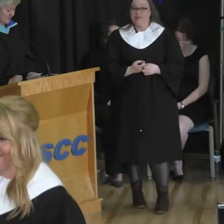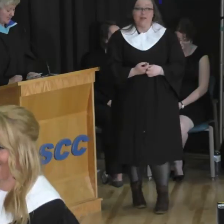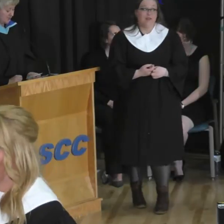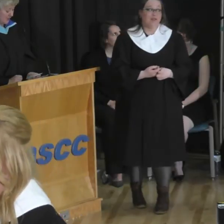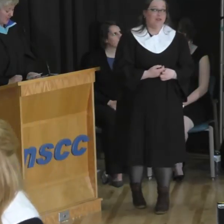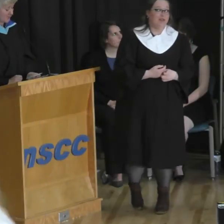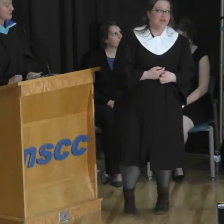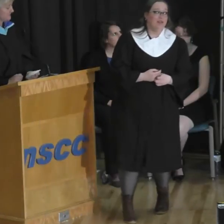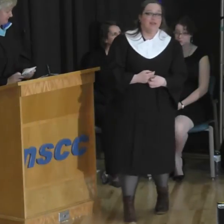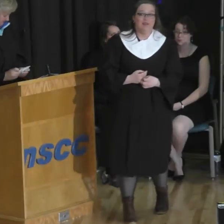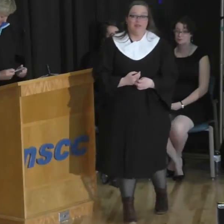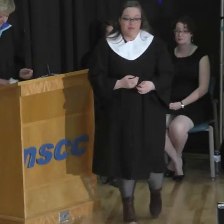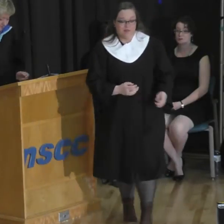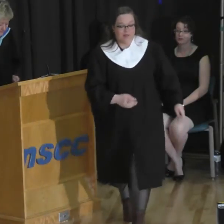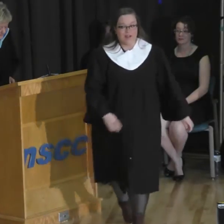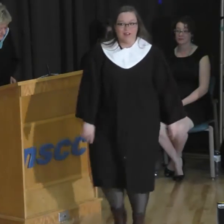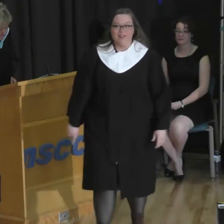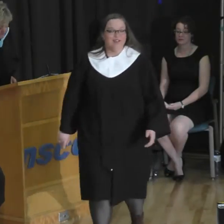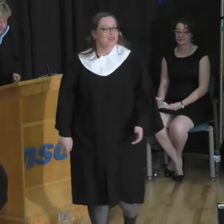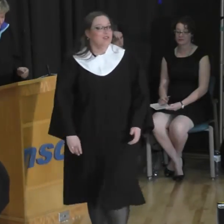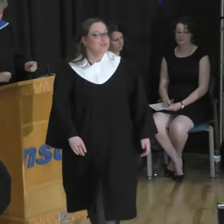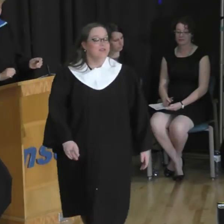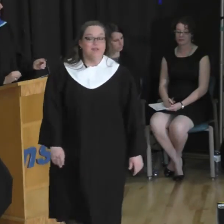Courtney Sangster Hutt.